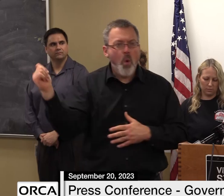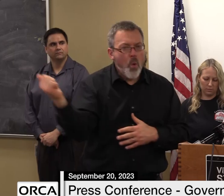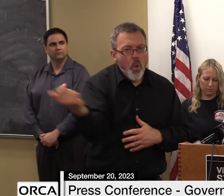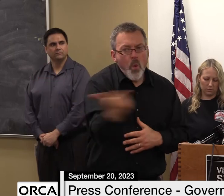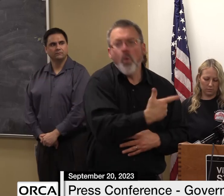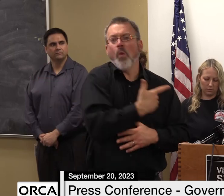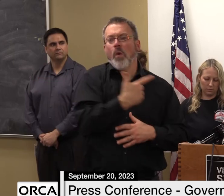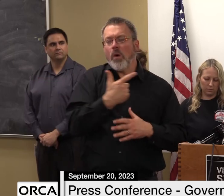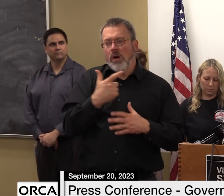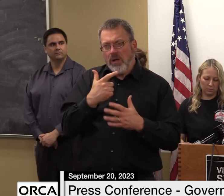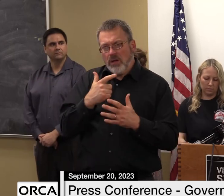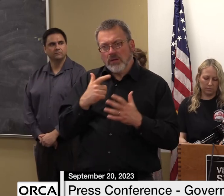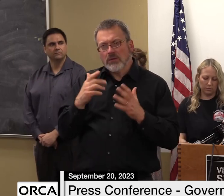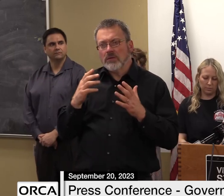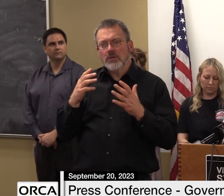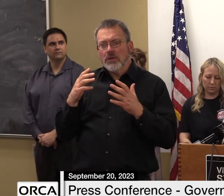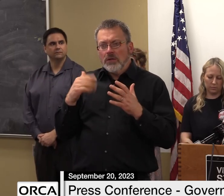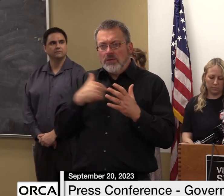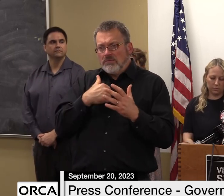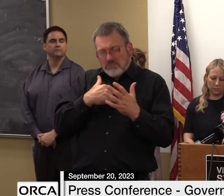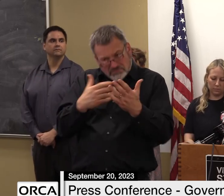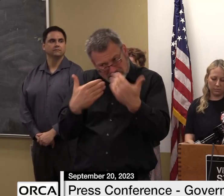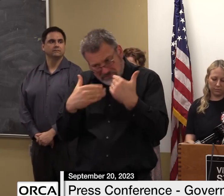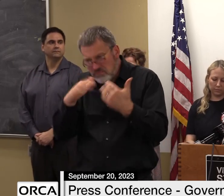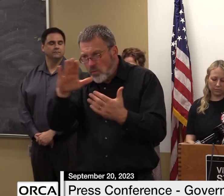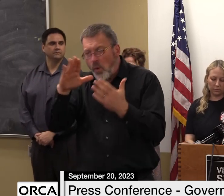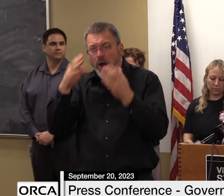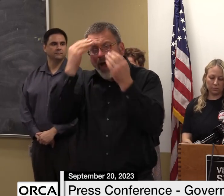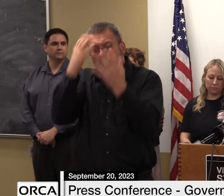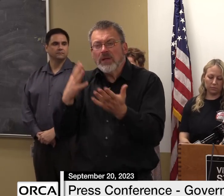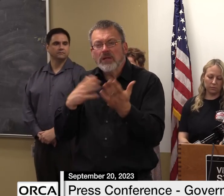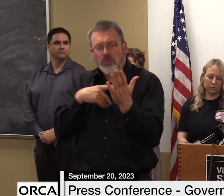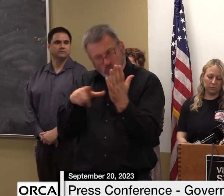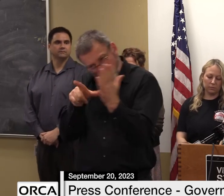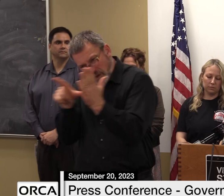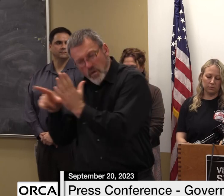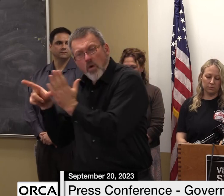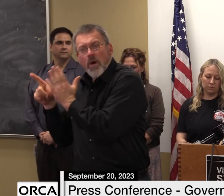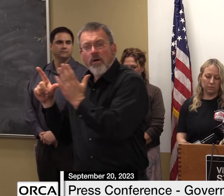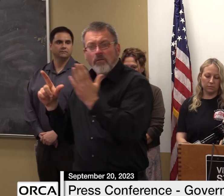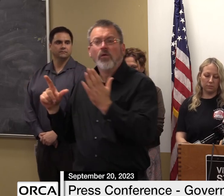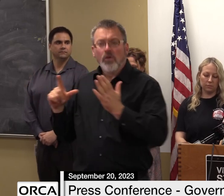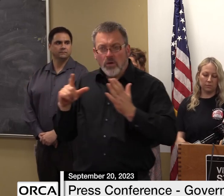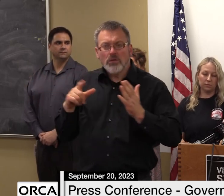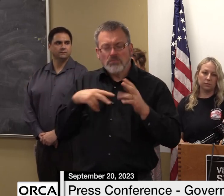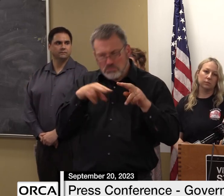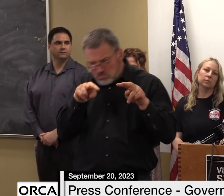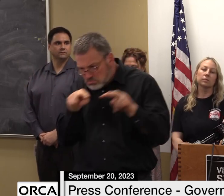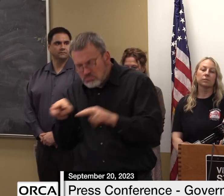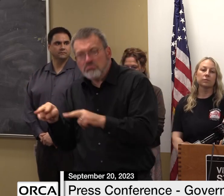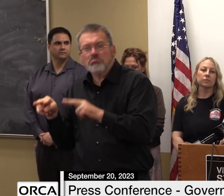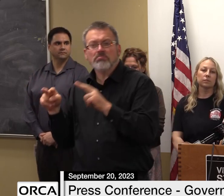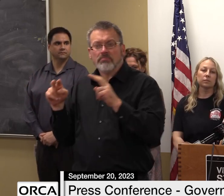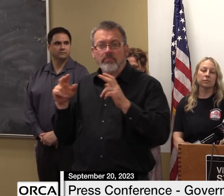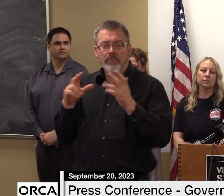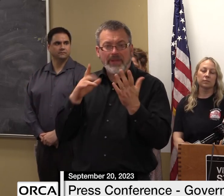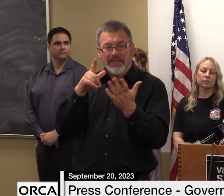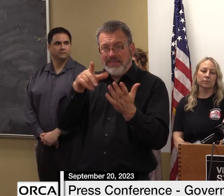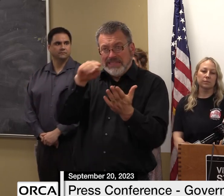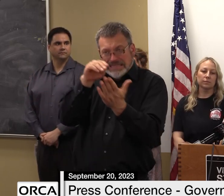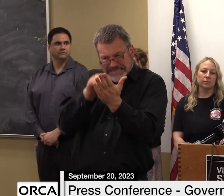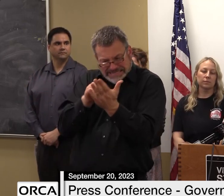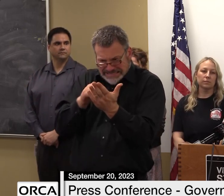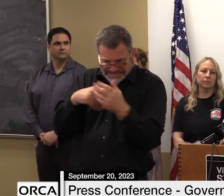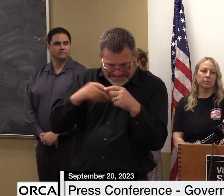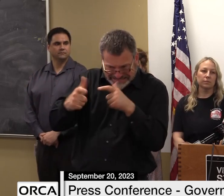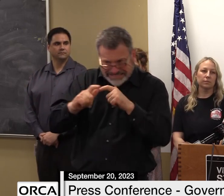We went over the information he would need to submit to FEMA to get assistance. After all the documents were submitted, he was